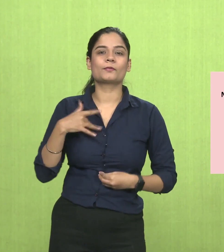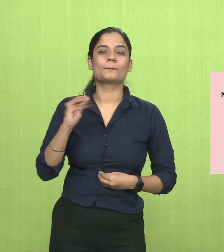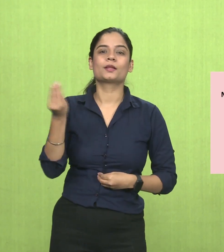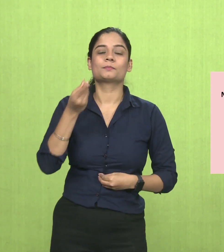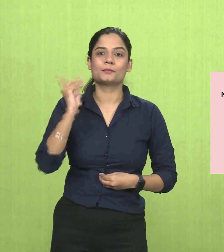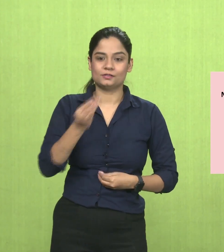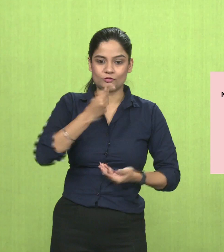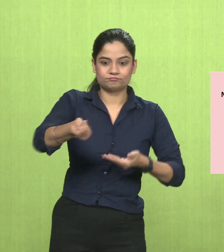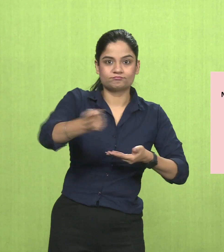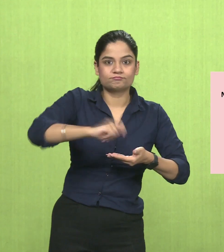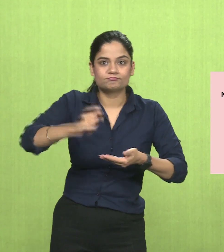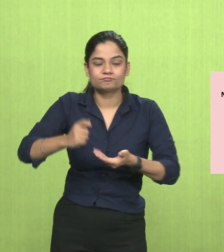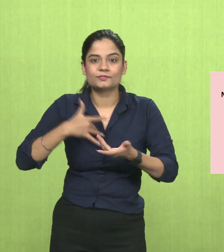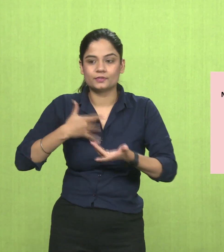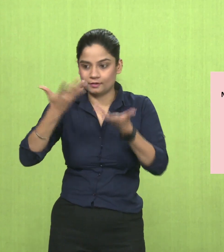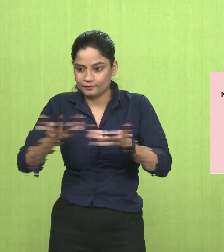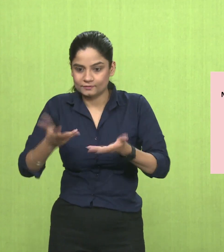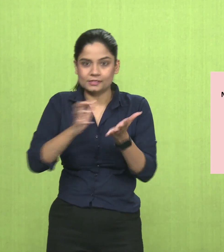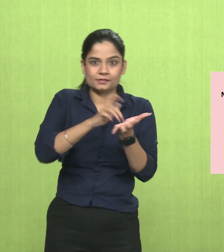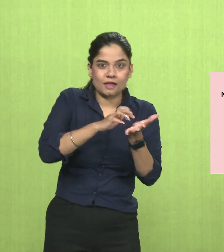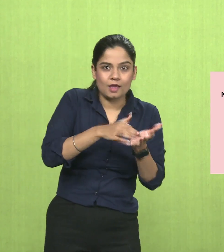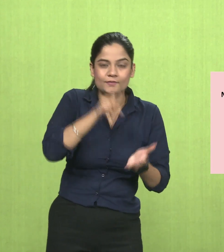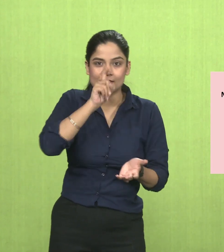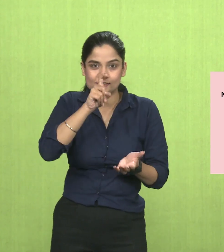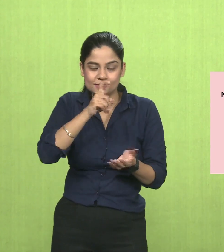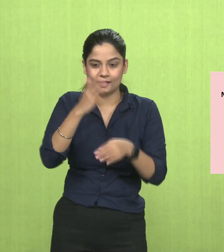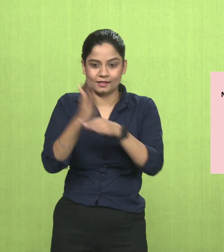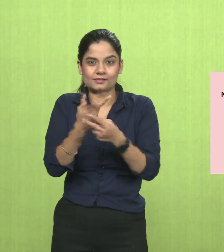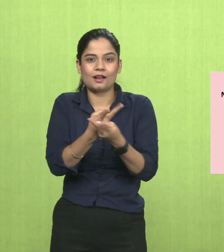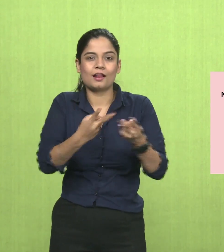Nutrient content should be high calorie and high protein,